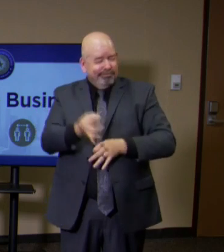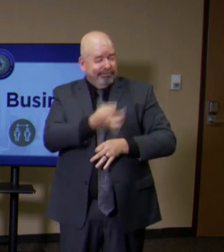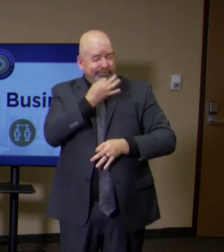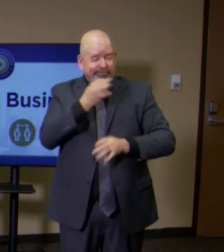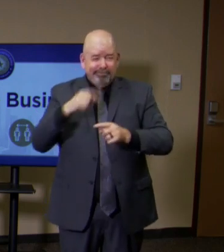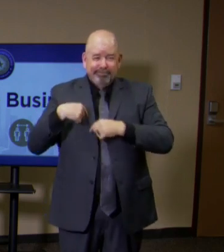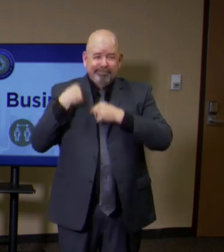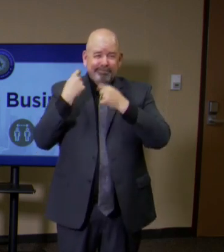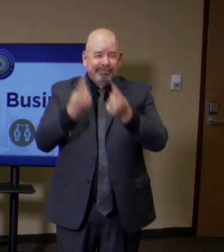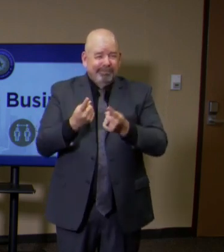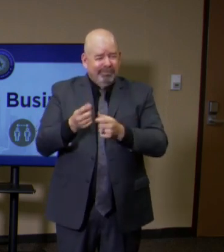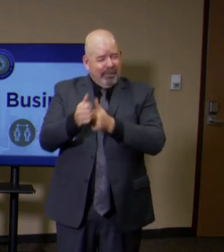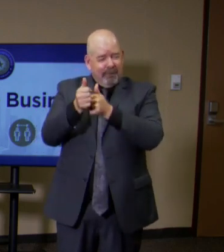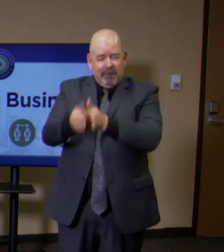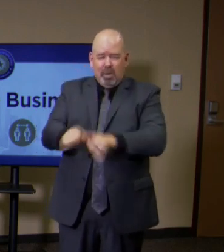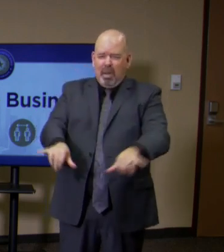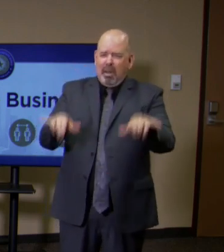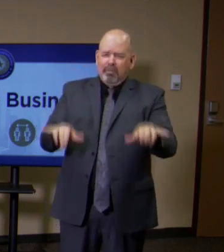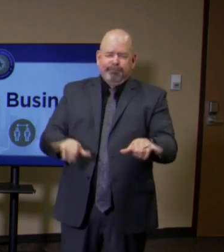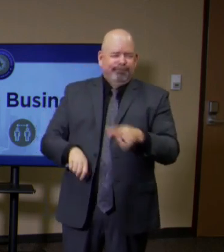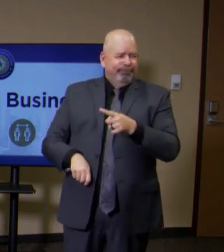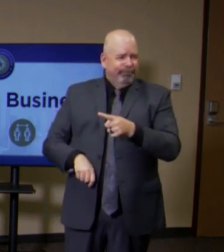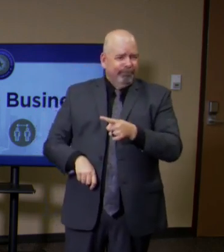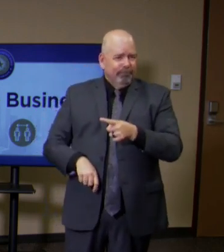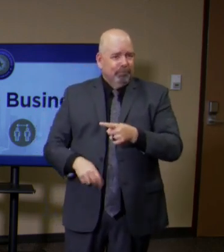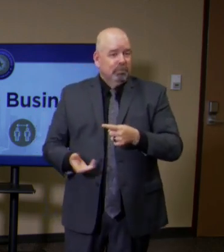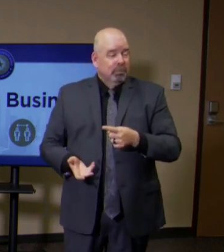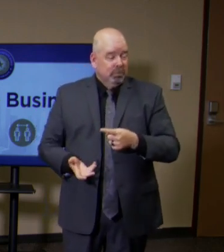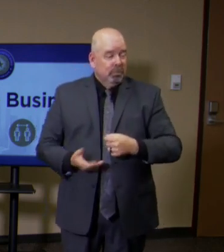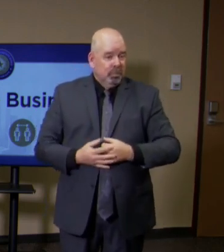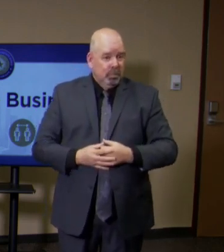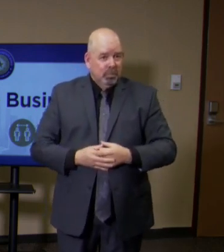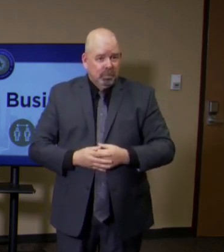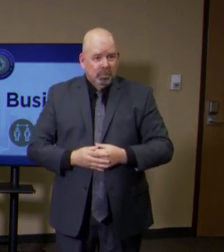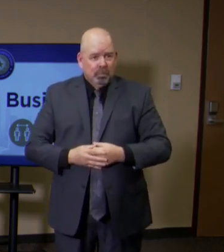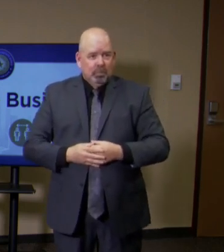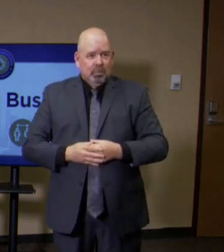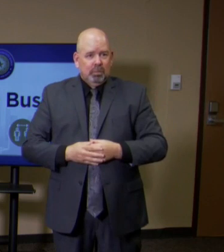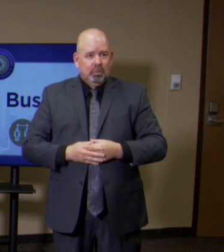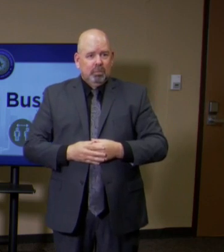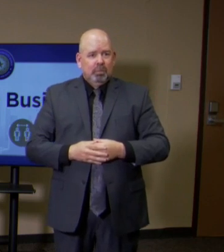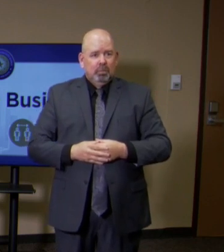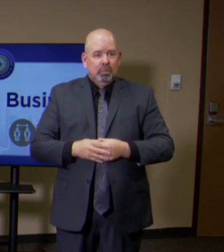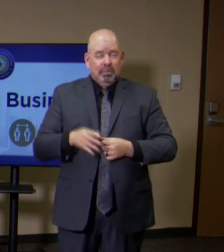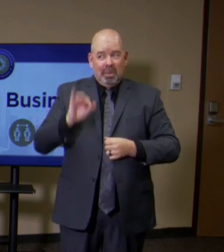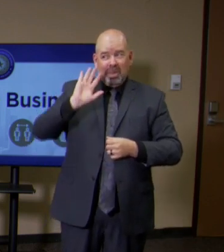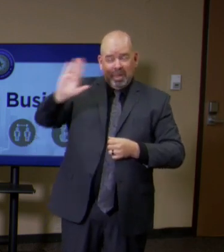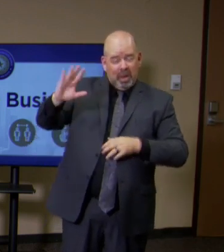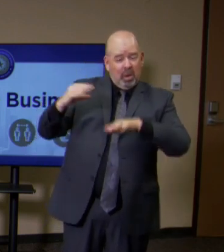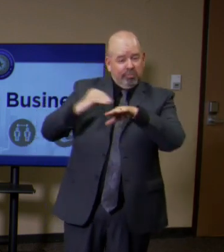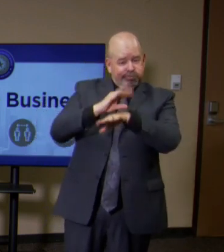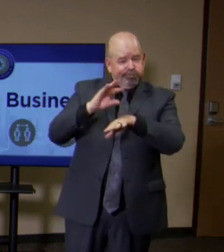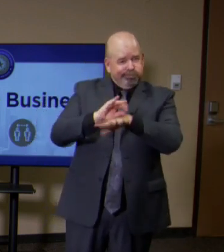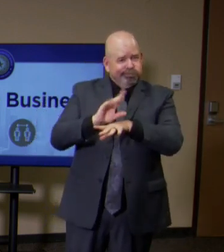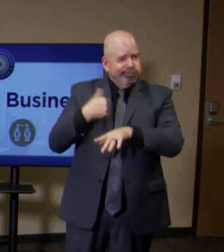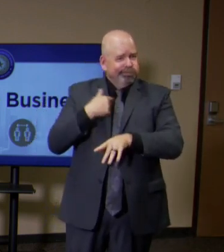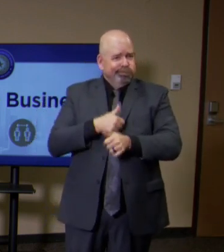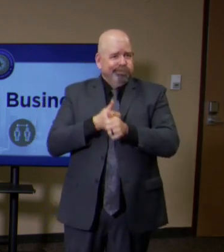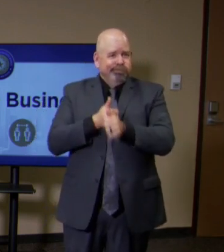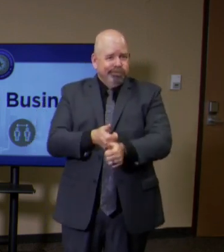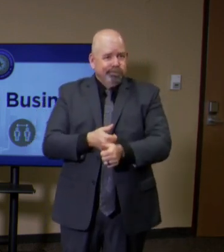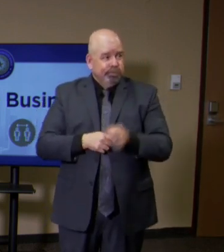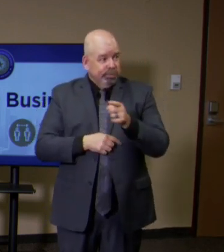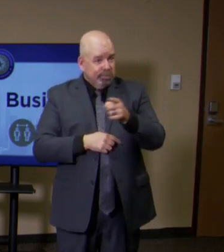disease pandemics, here's what we recommend that is safe. So the business has to be one